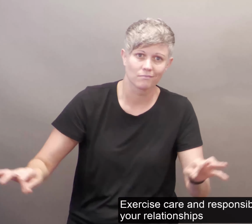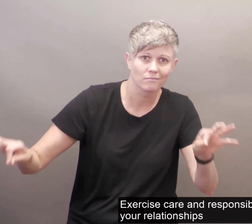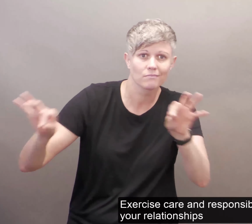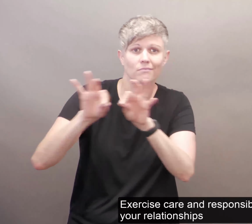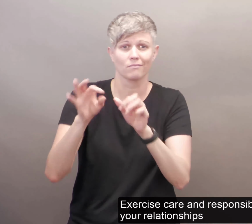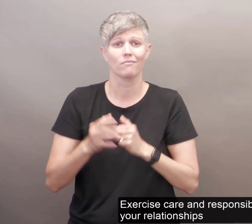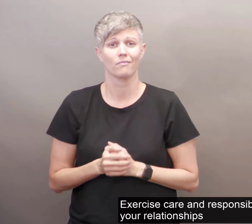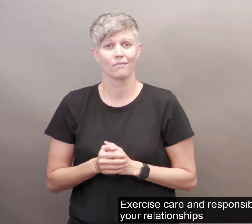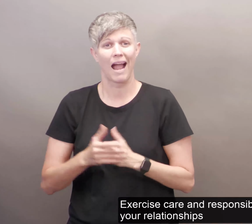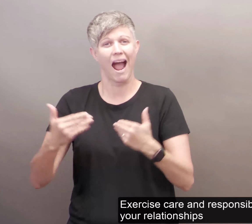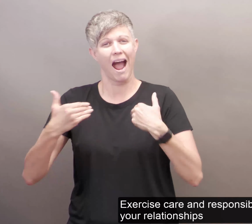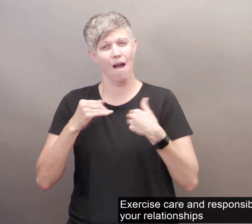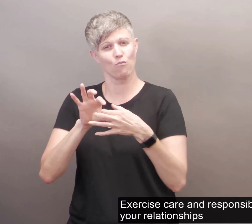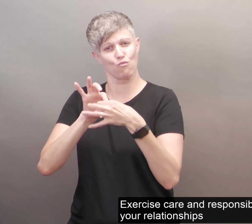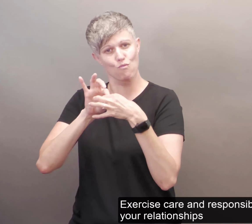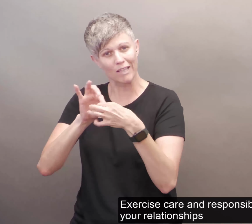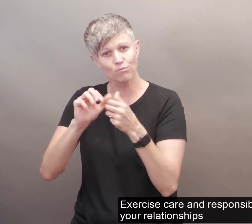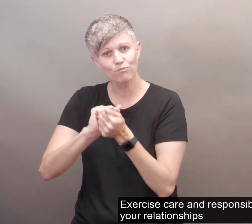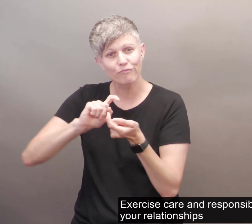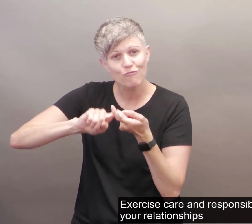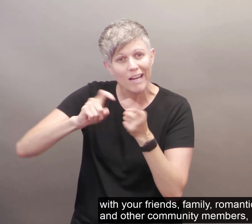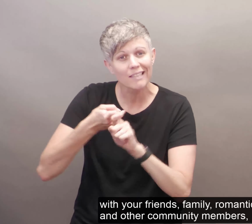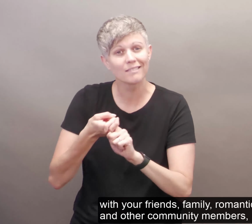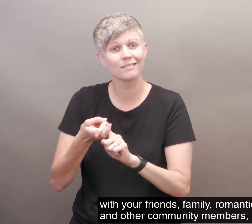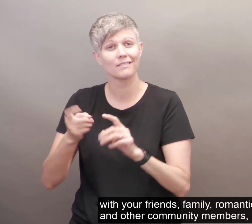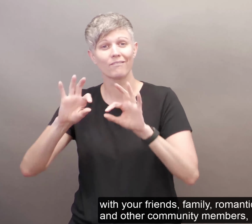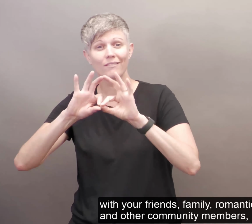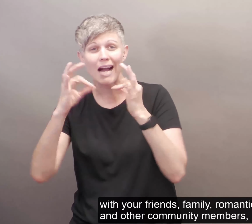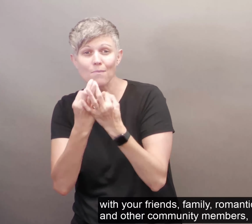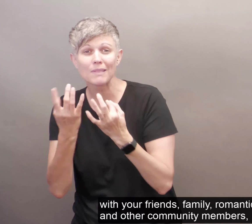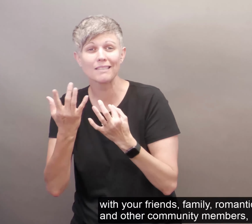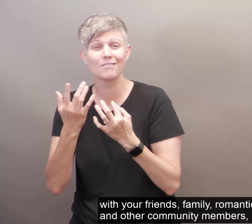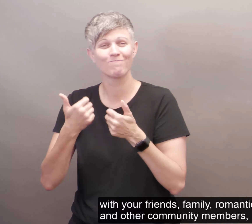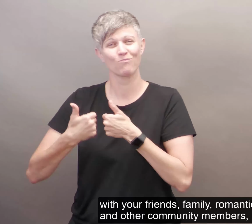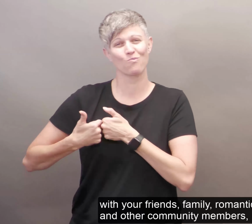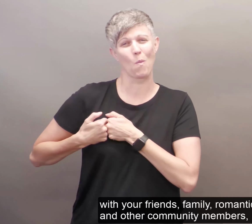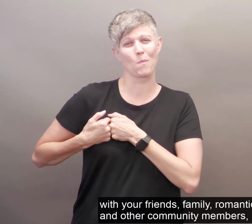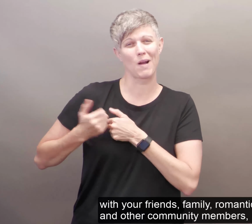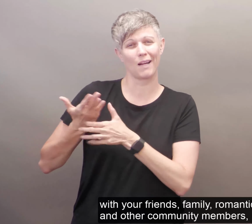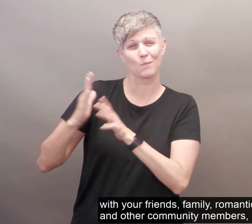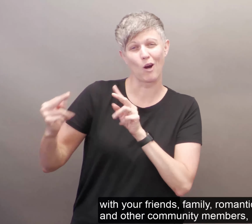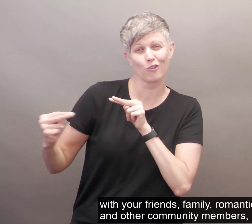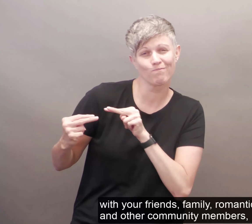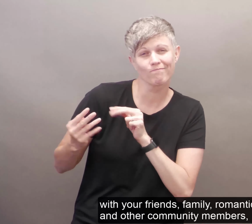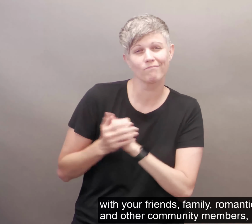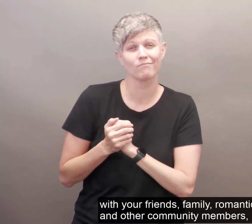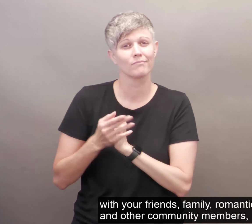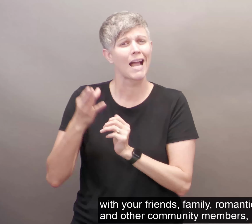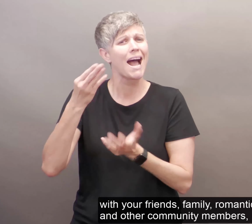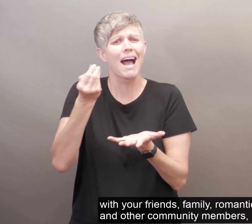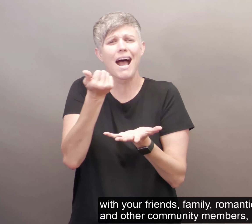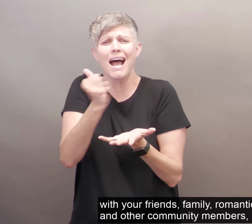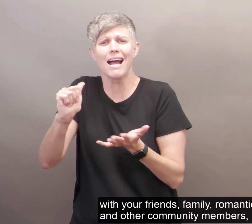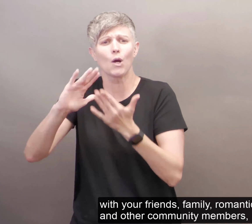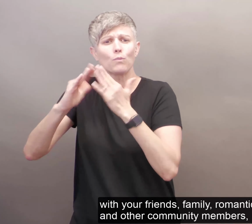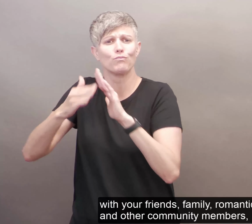Exercise care and responsibility in your relationships, ensuring that you have honest and open relationships with